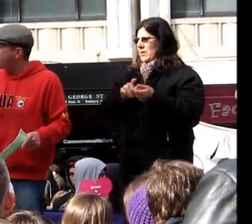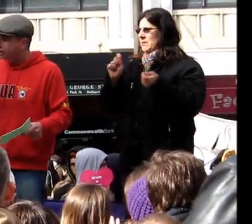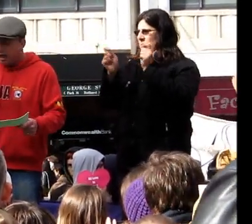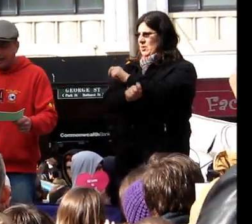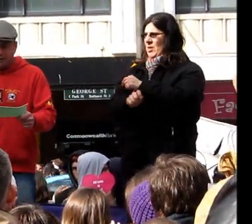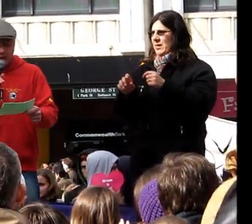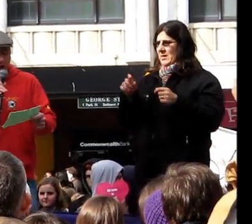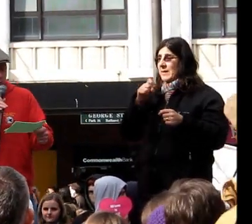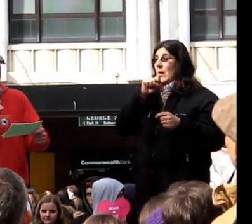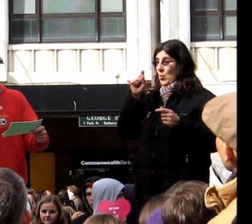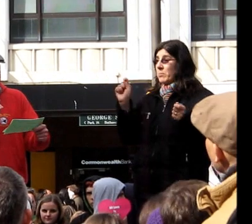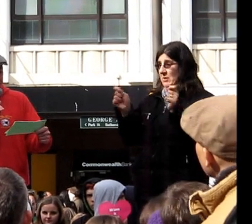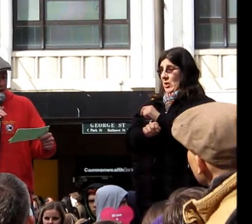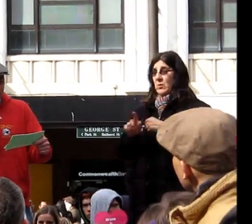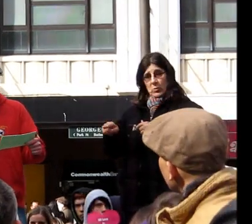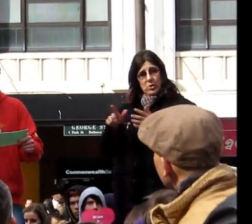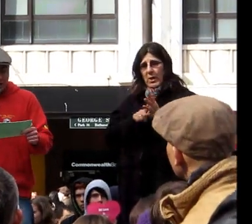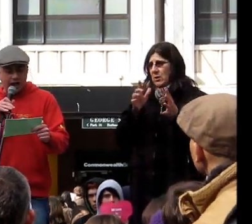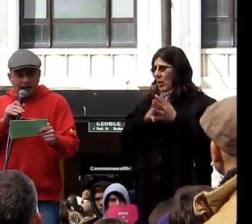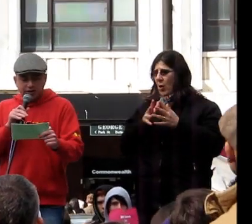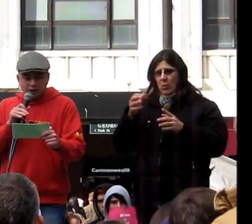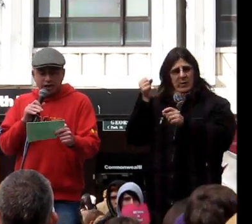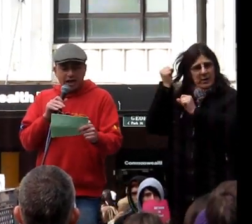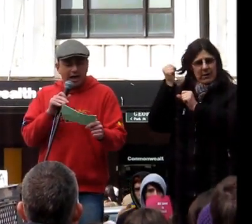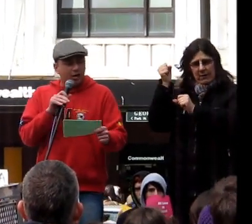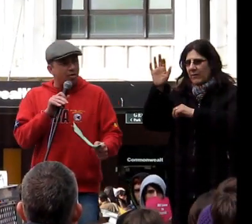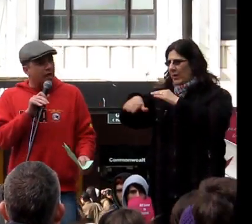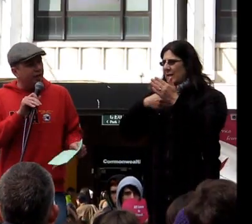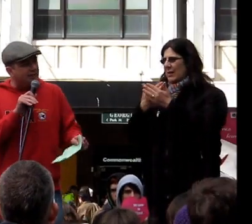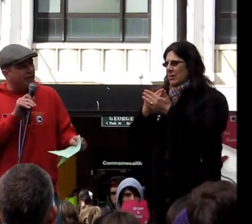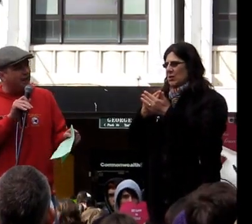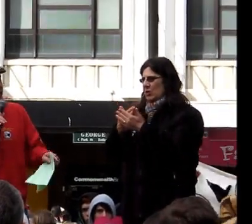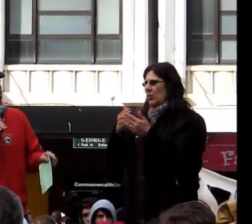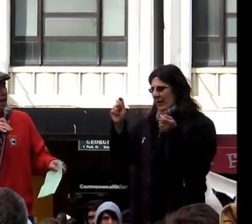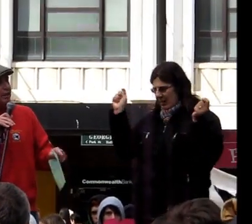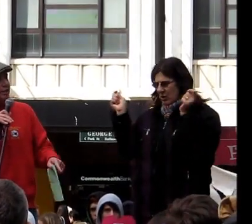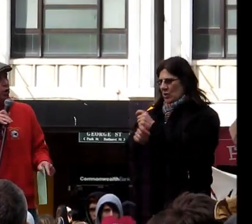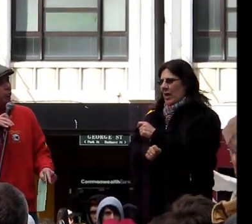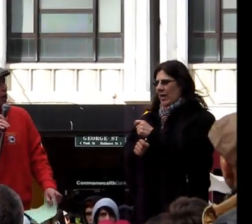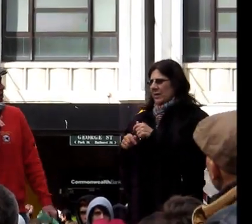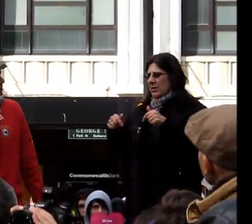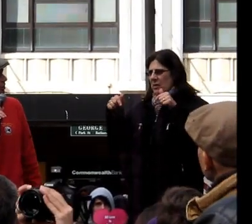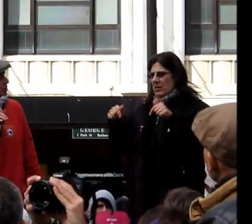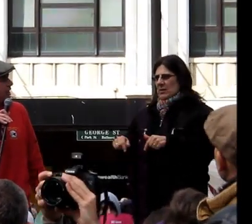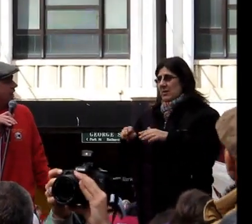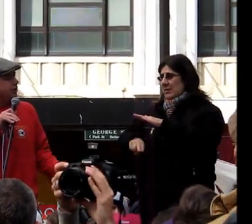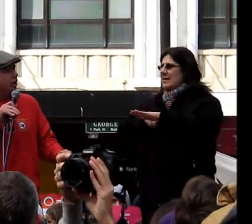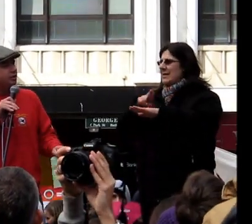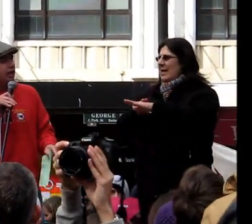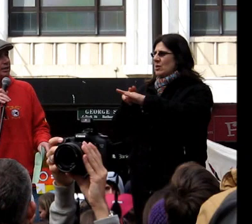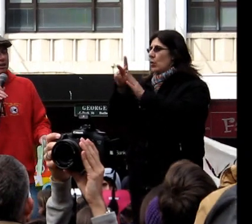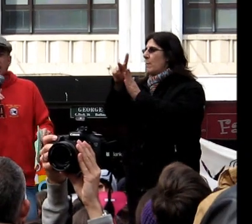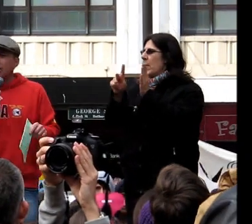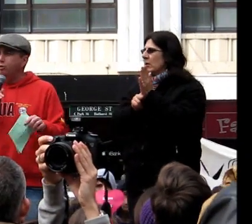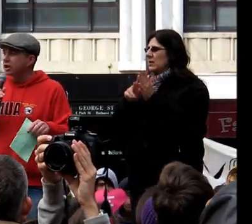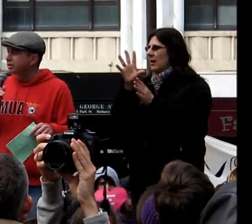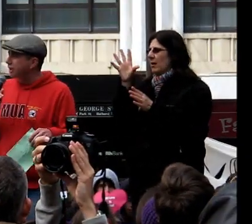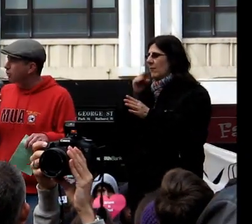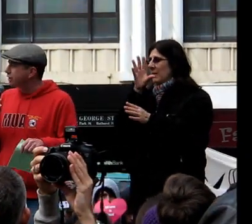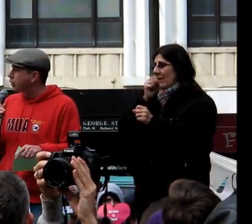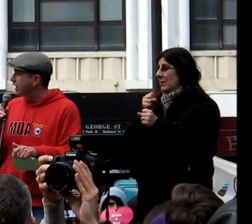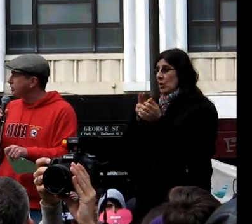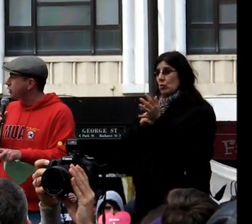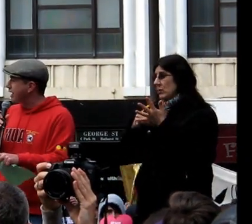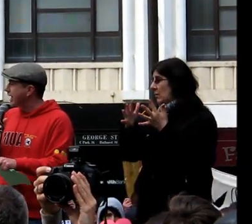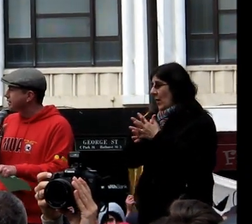they will be changed, and we'll continue to fight until they are. This is MUA national policy. It's not just a policy